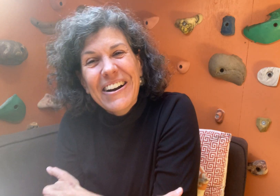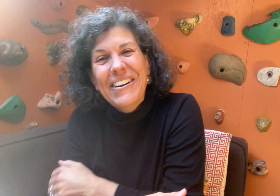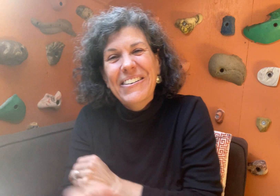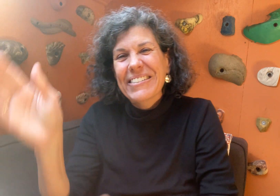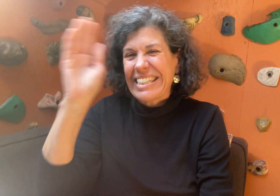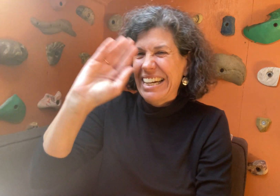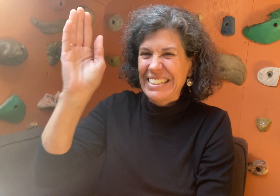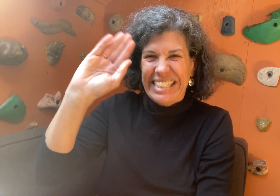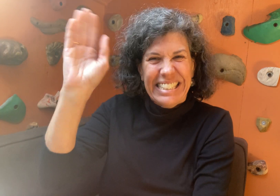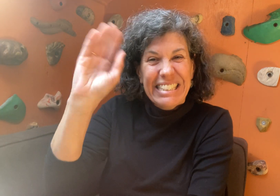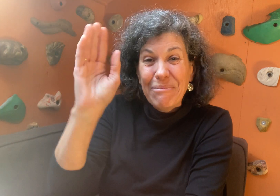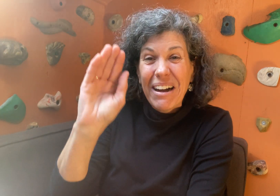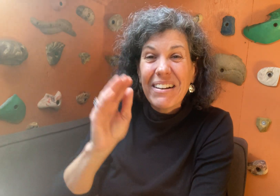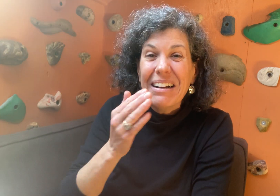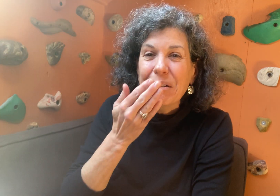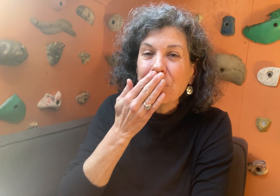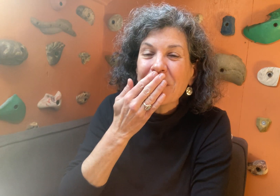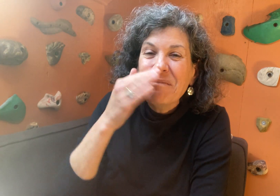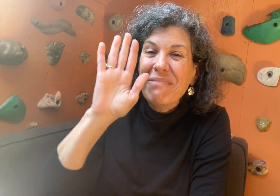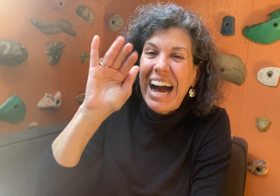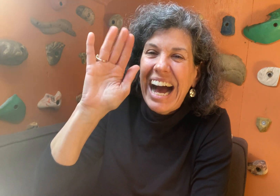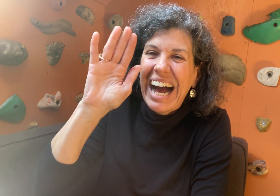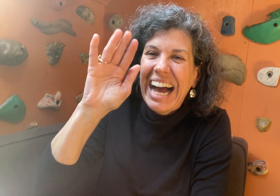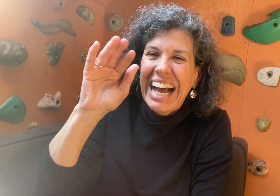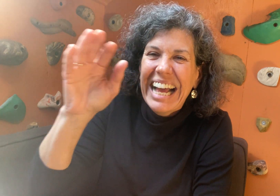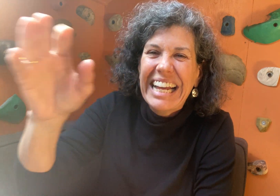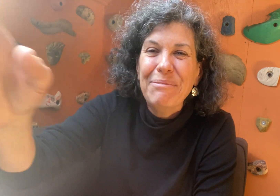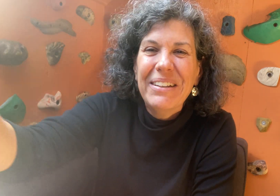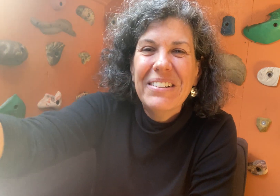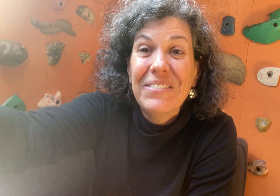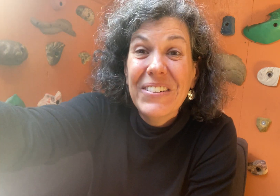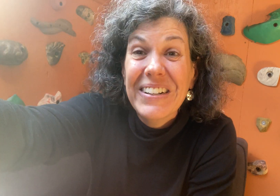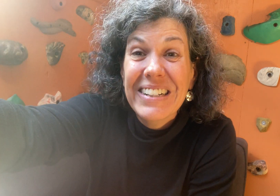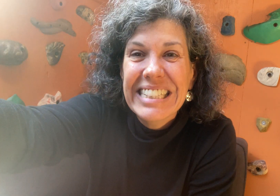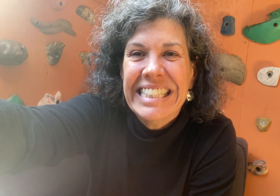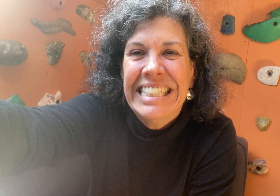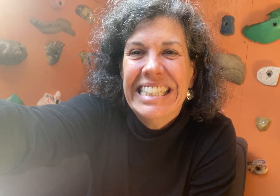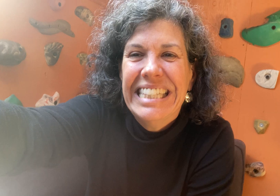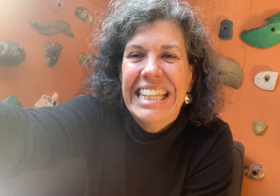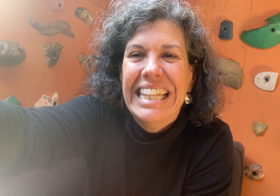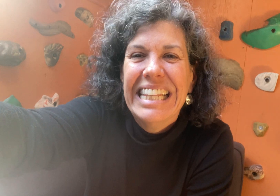And I'll see you tomorrow. Bye, beautiful.